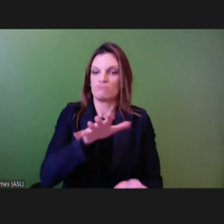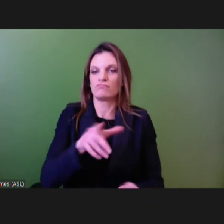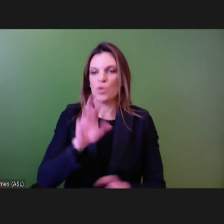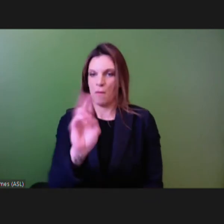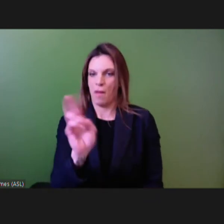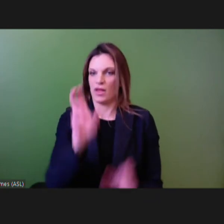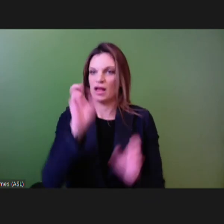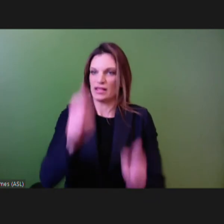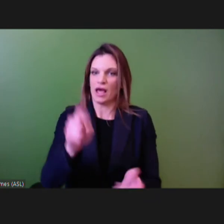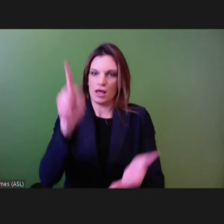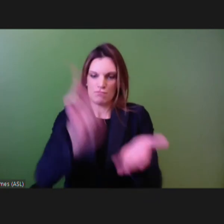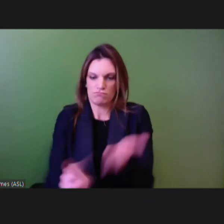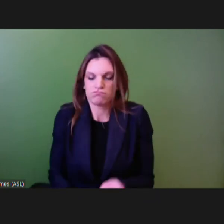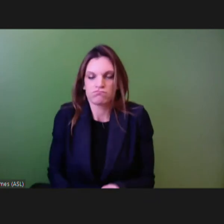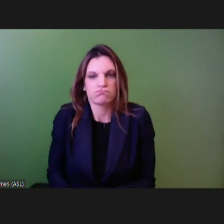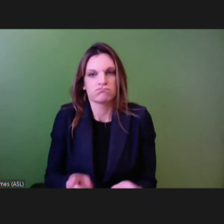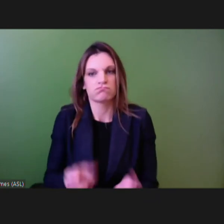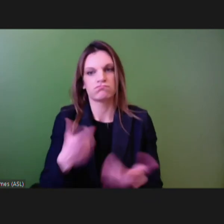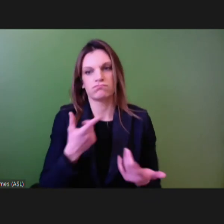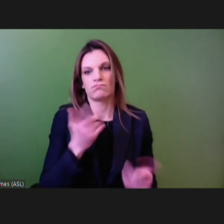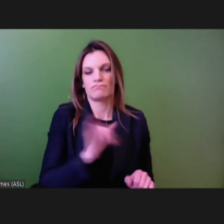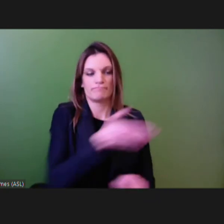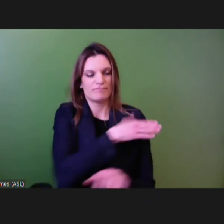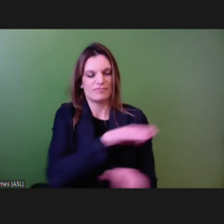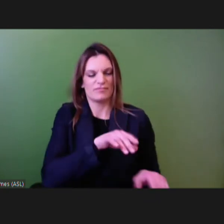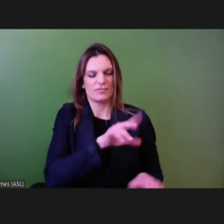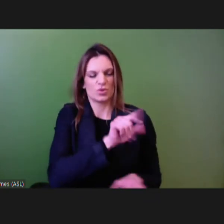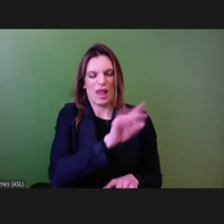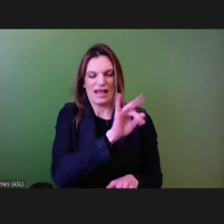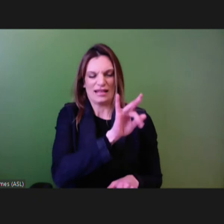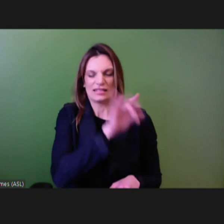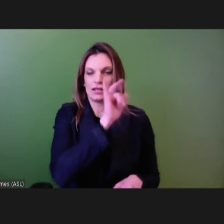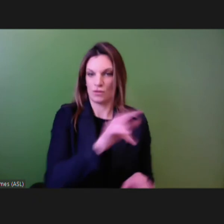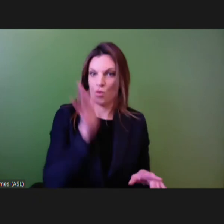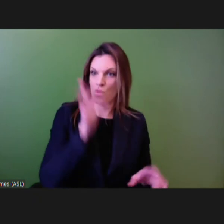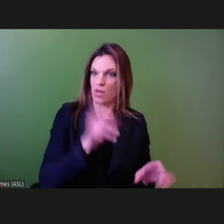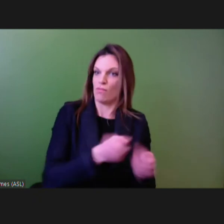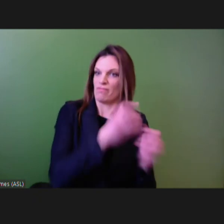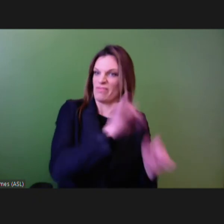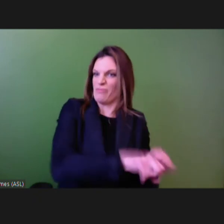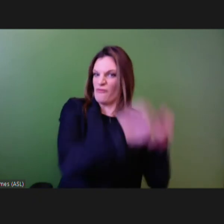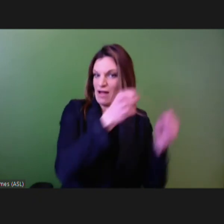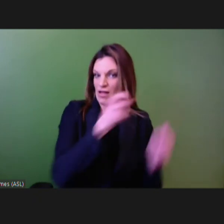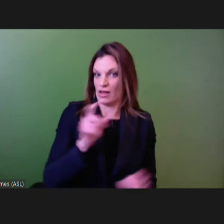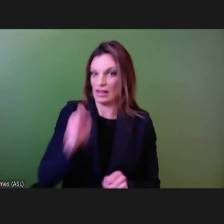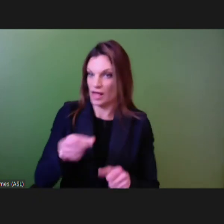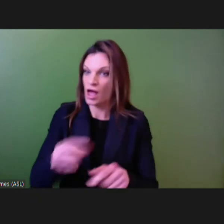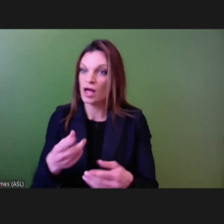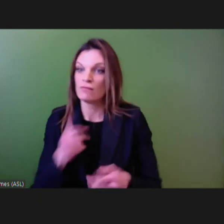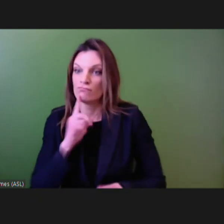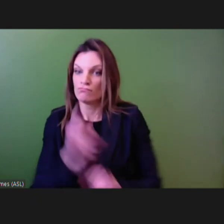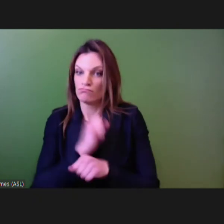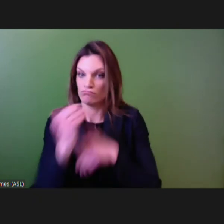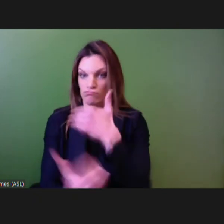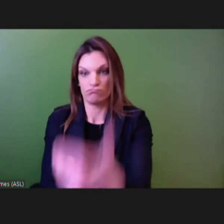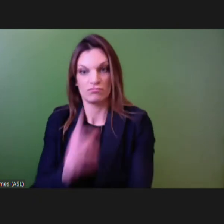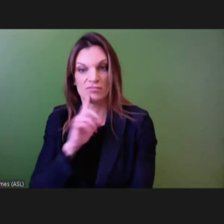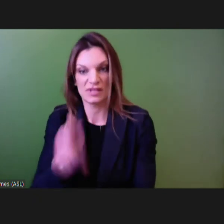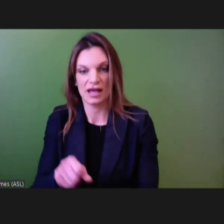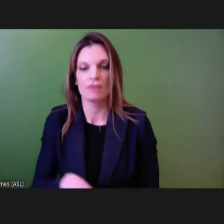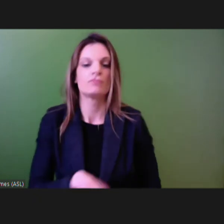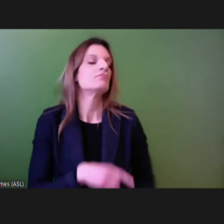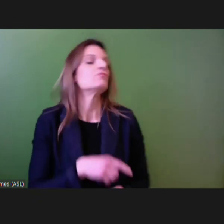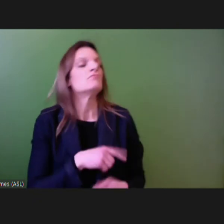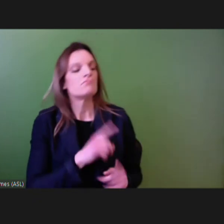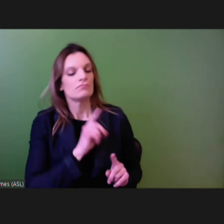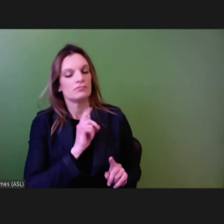was approved in 2018. Is that even possible? Well, a couple of things. And Tim, this gets back to your question as well. You